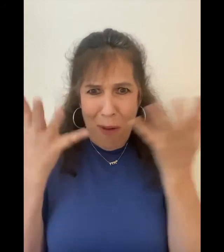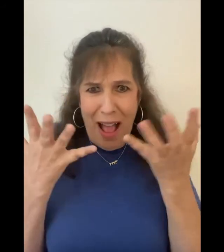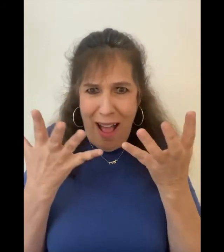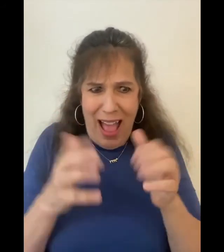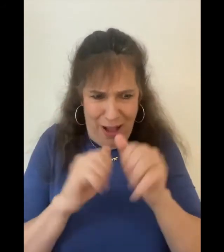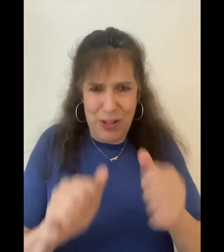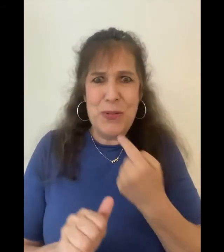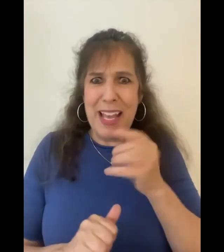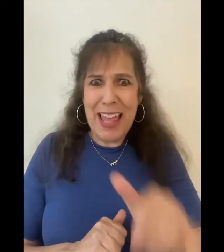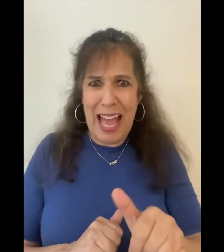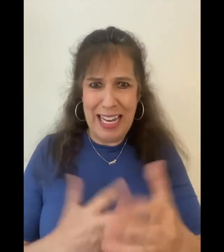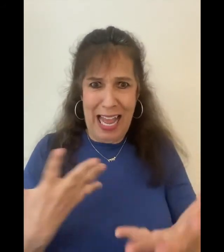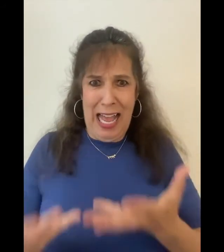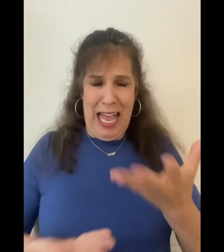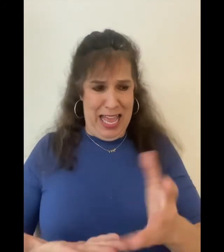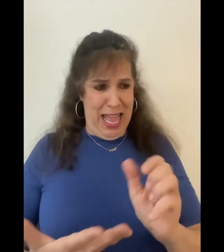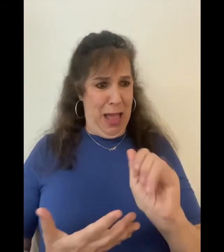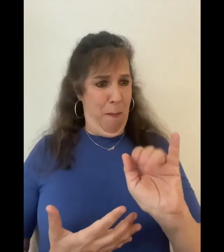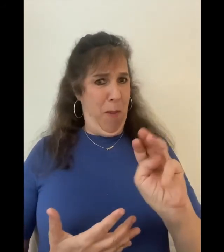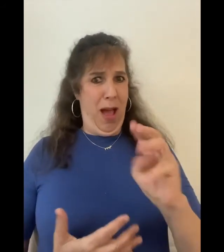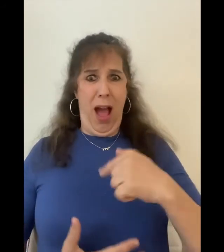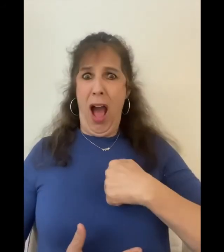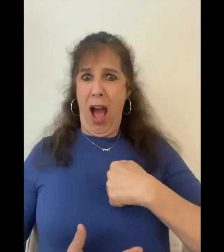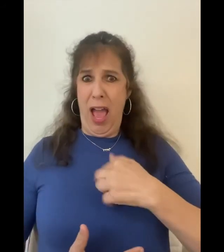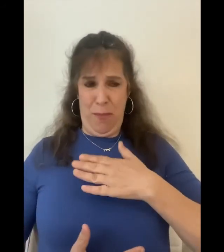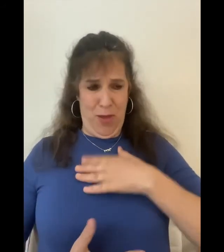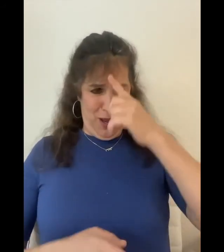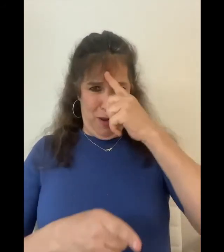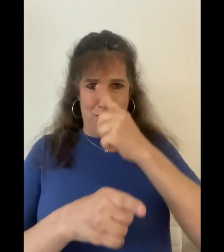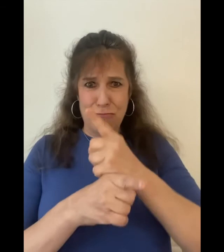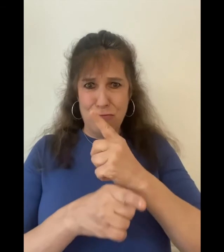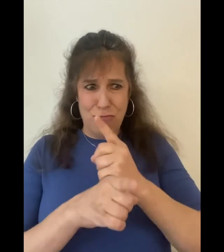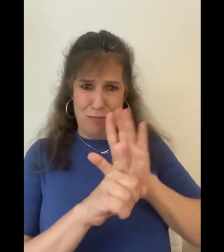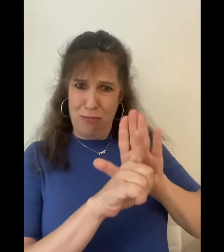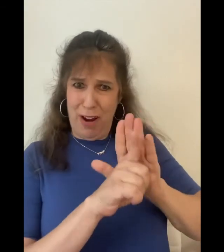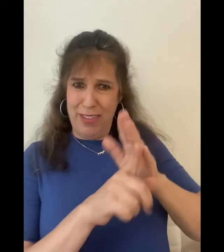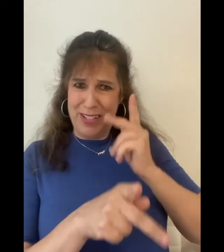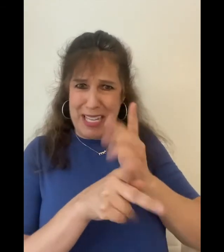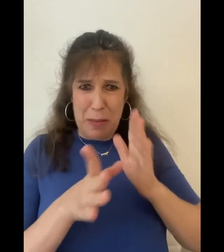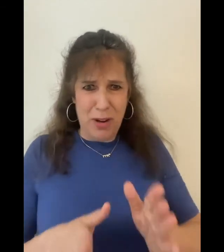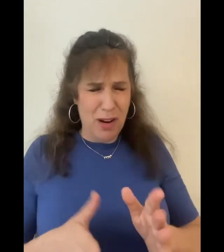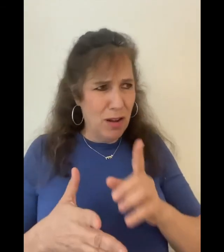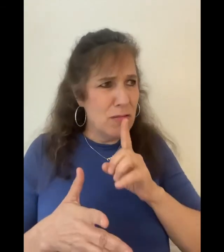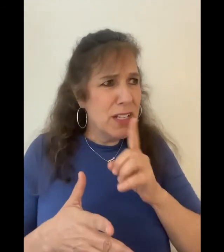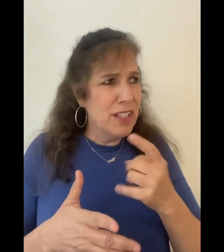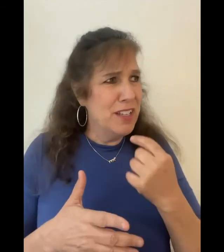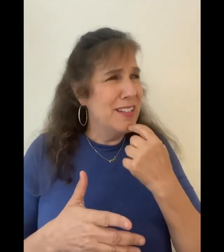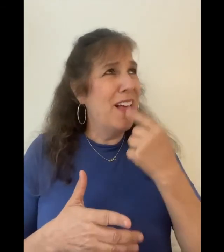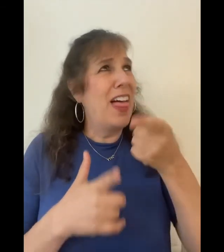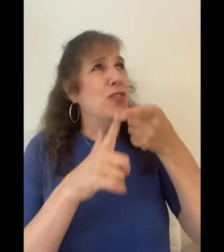Am I my brother's keeper? You're saying that to one that knows everything. You're saying that to Hashem, to God, to the one who created your